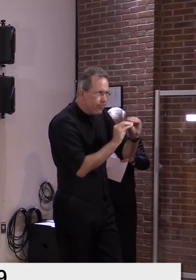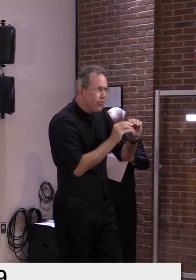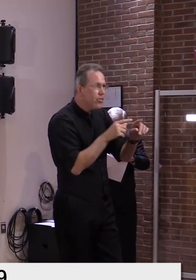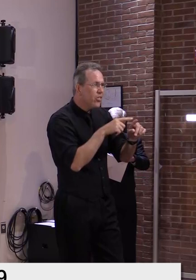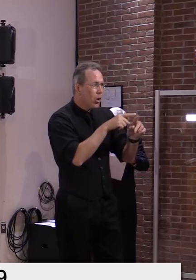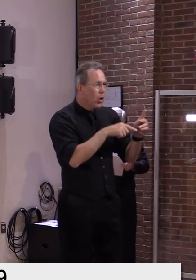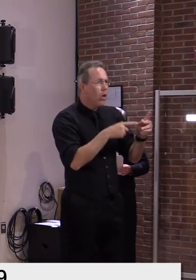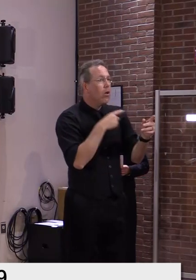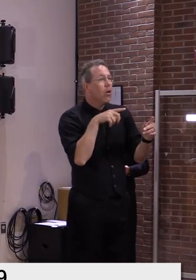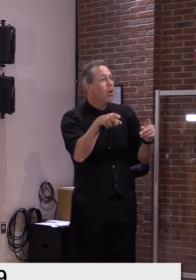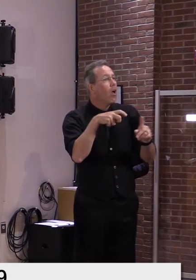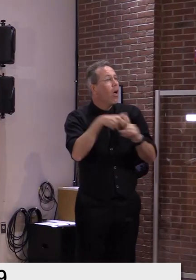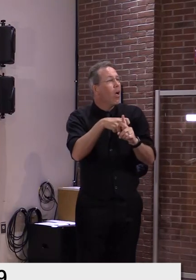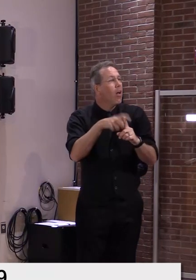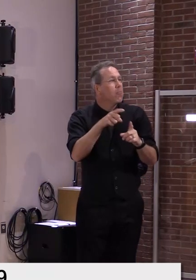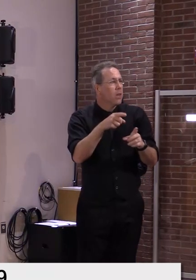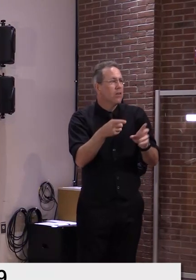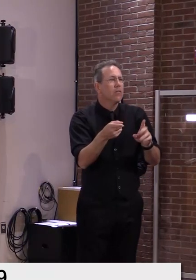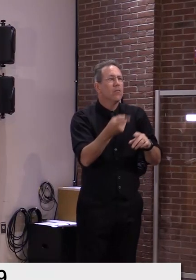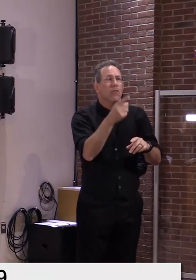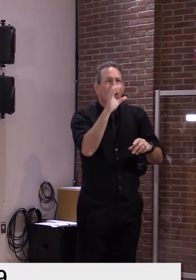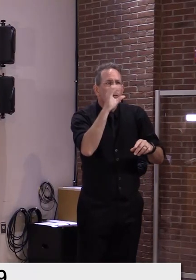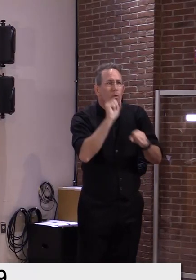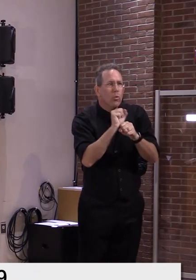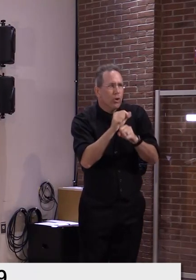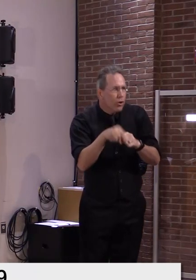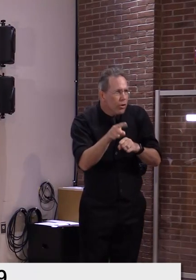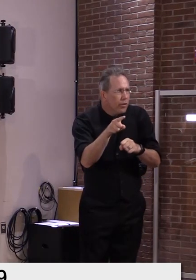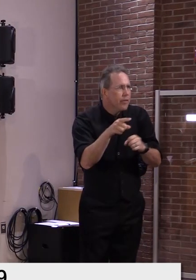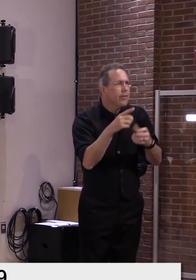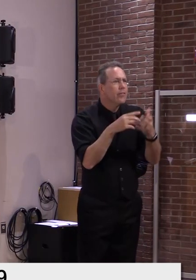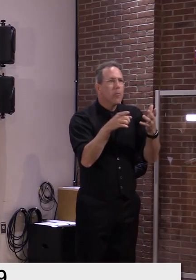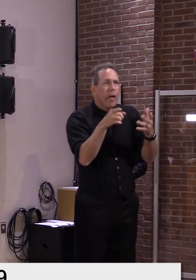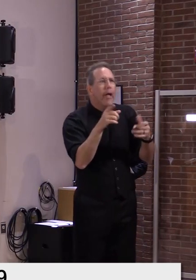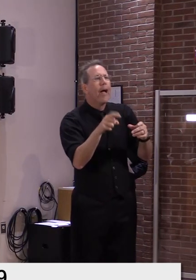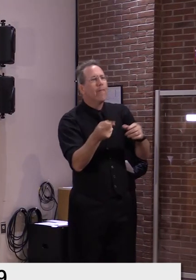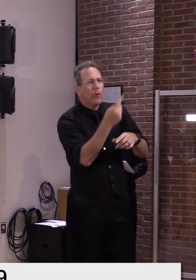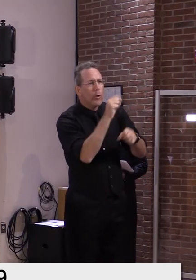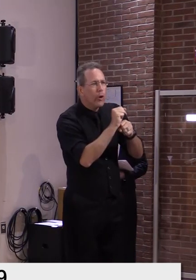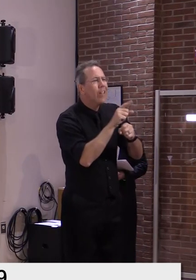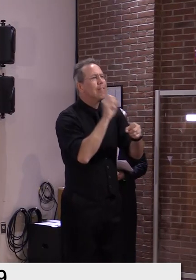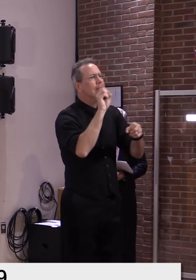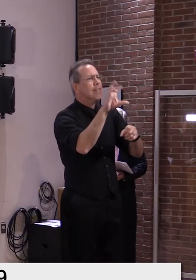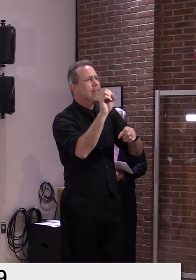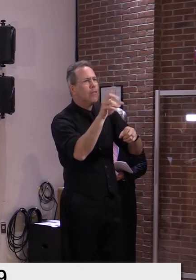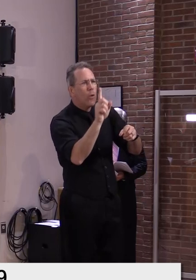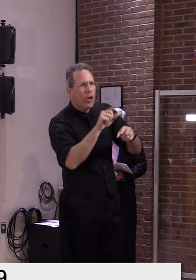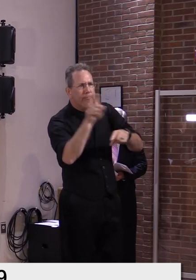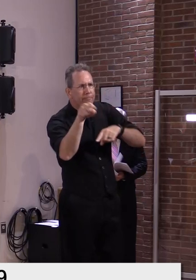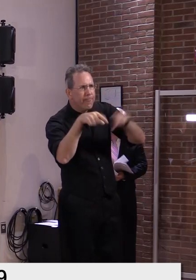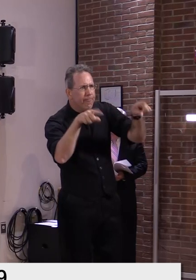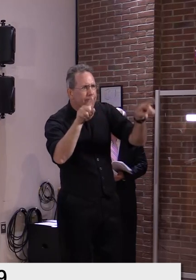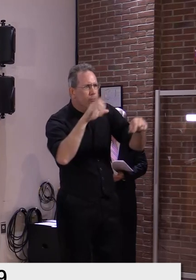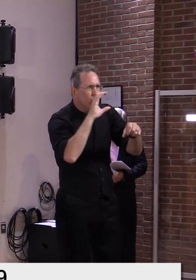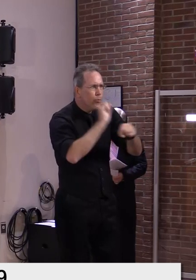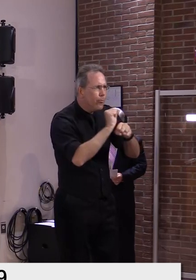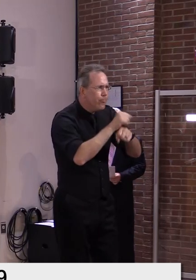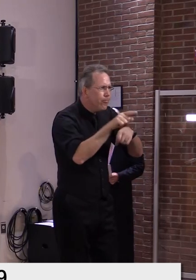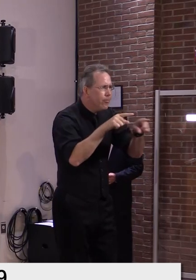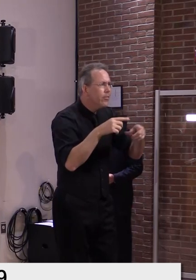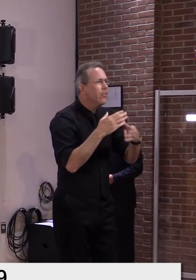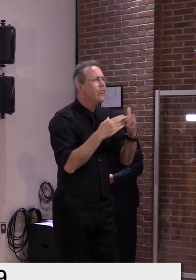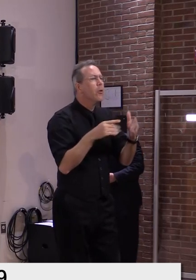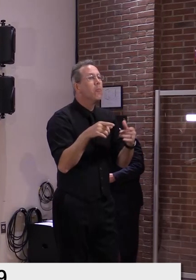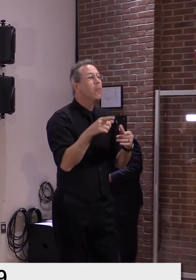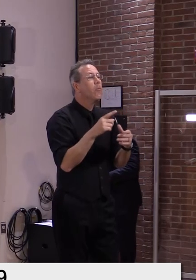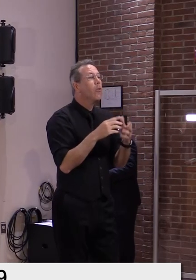still conduct their work search contacts three a week. They're just not being asked to provide those when they